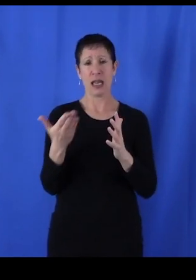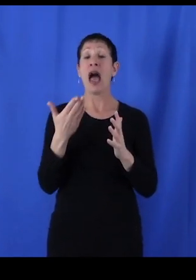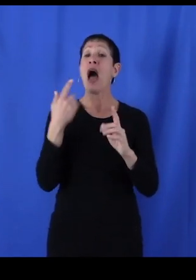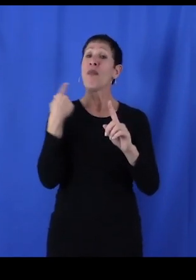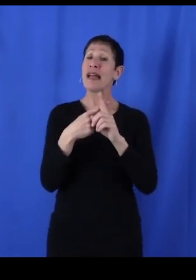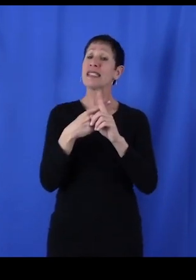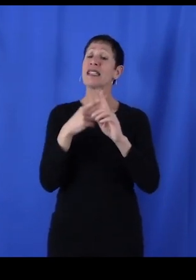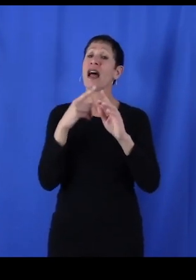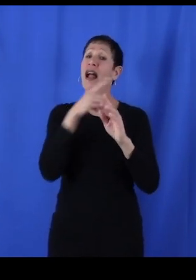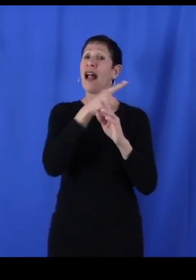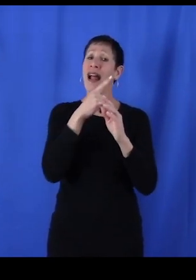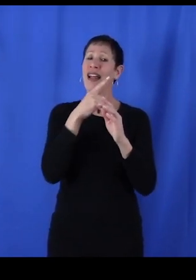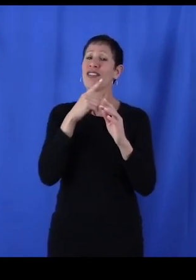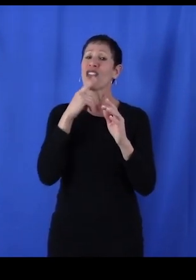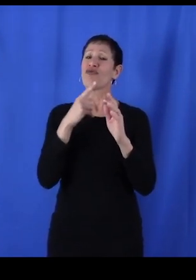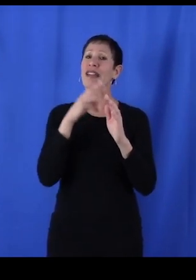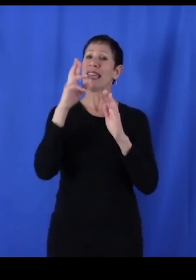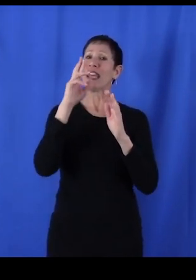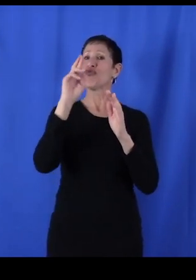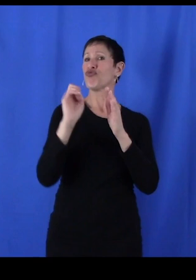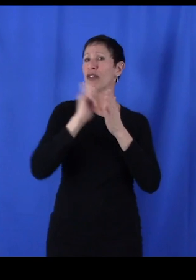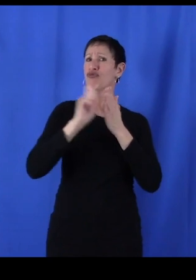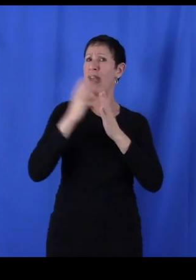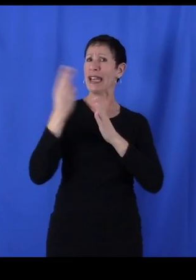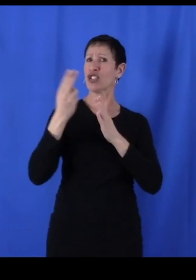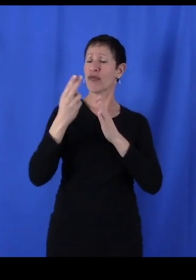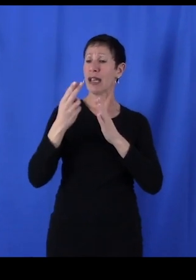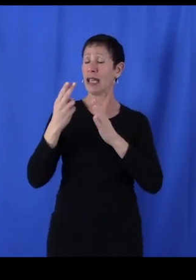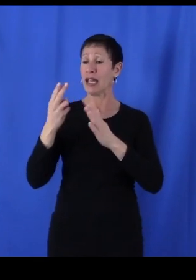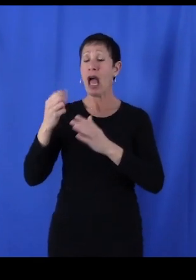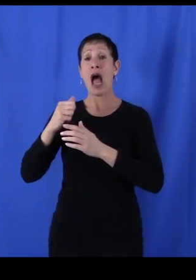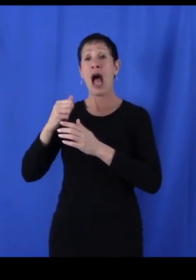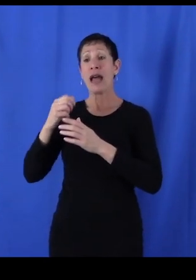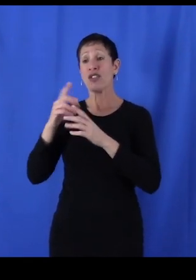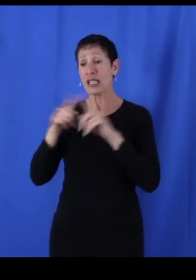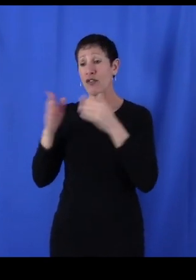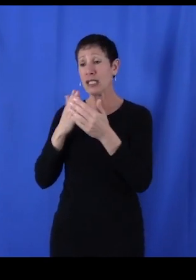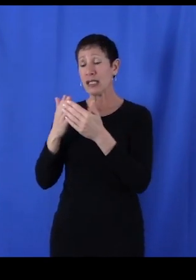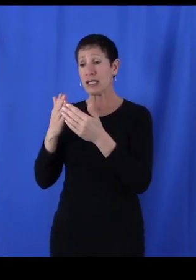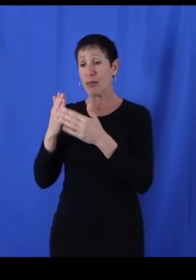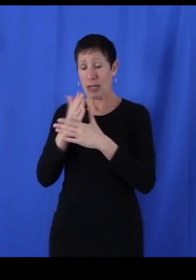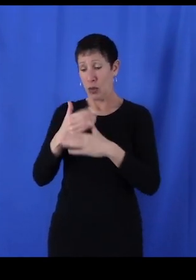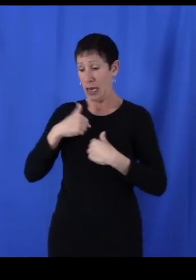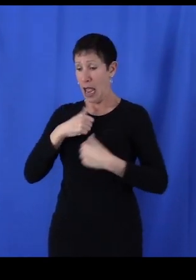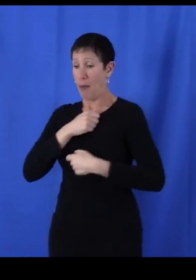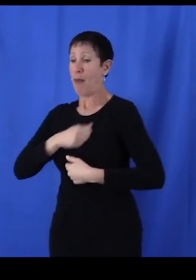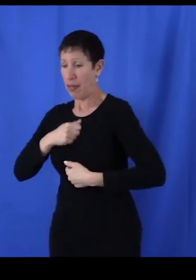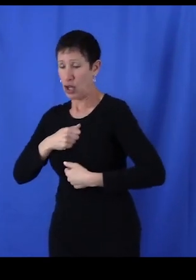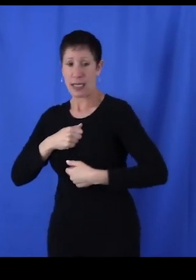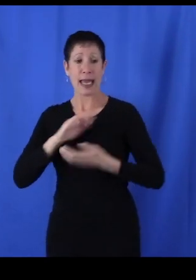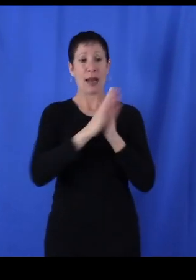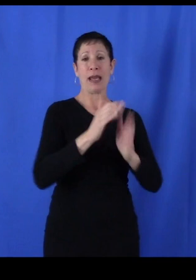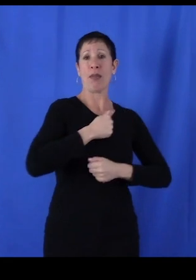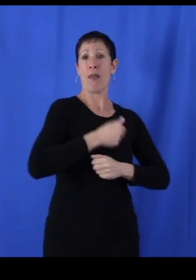There's a difference between apologizing and becoming an apologist. And Lanier is always provocative and